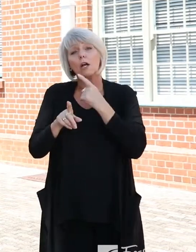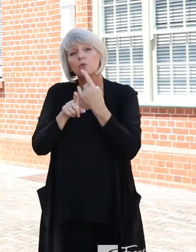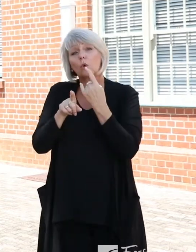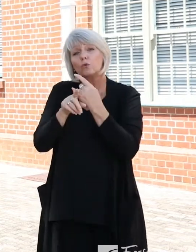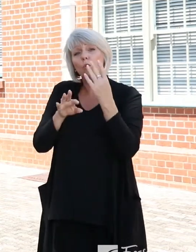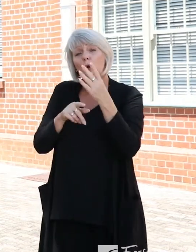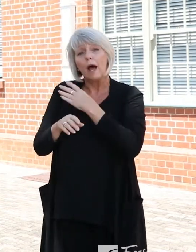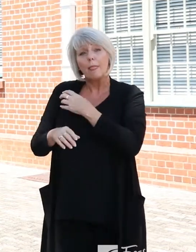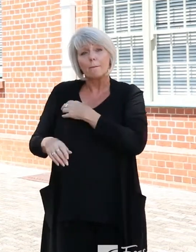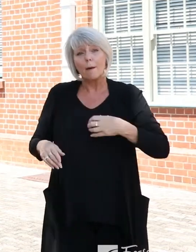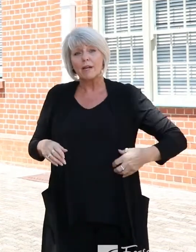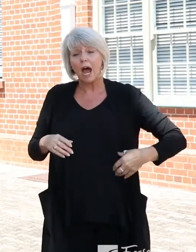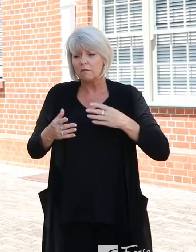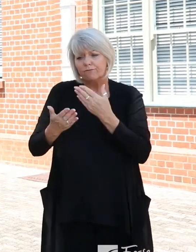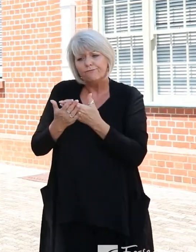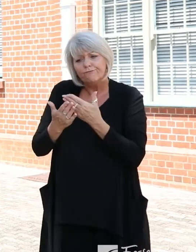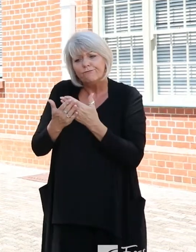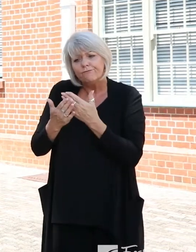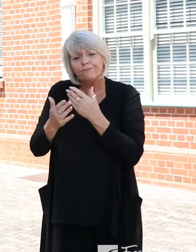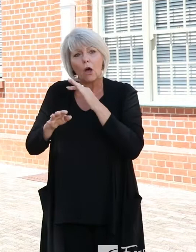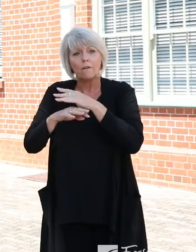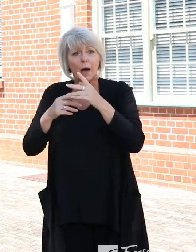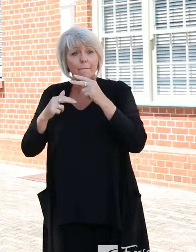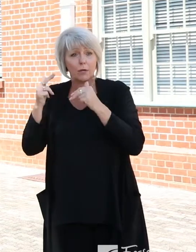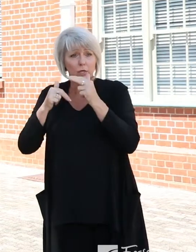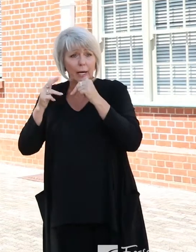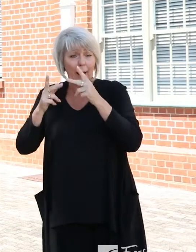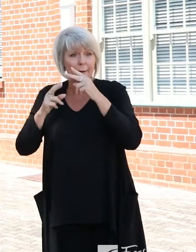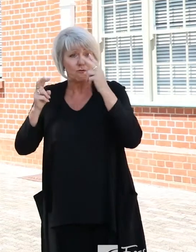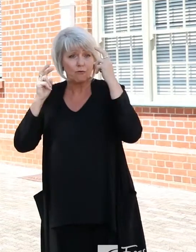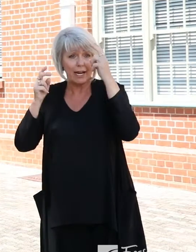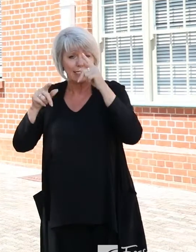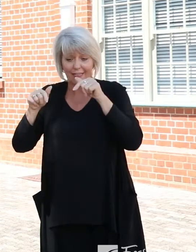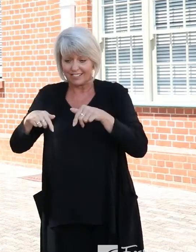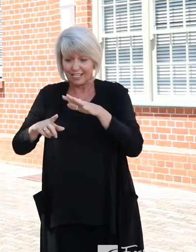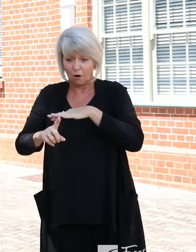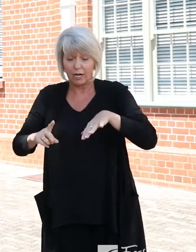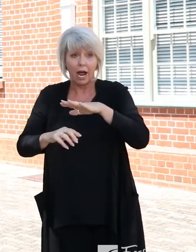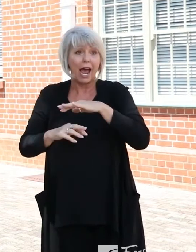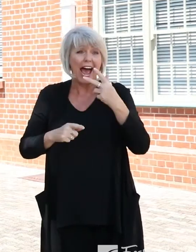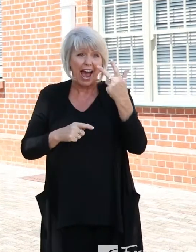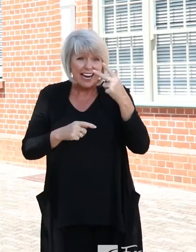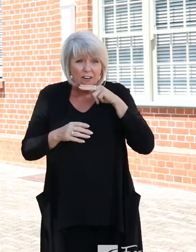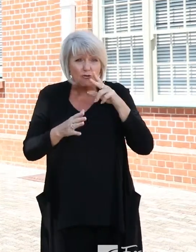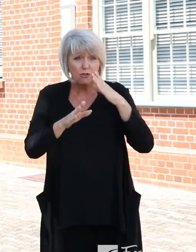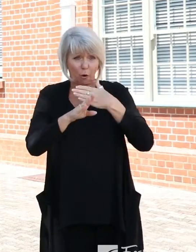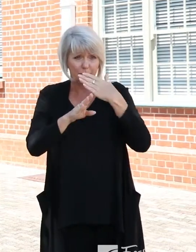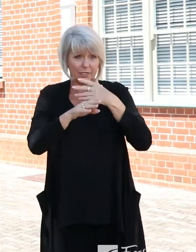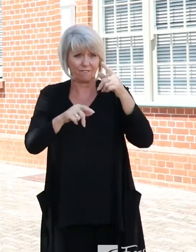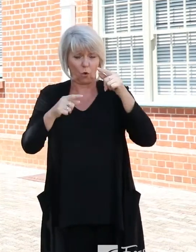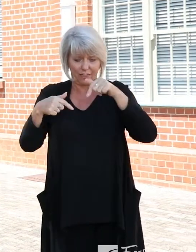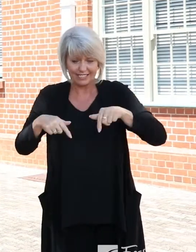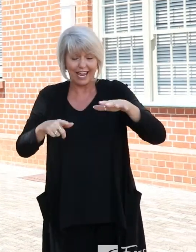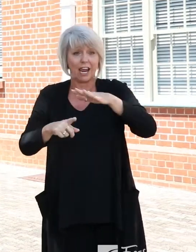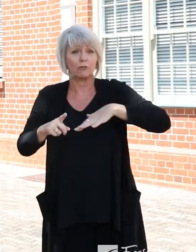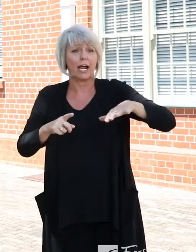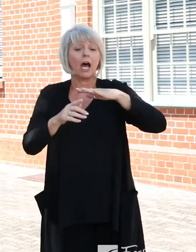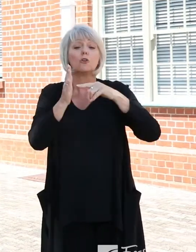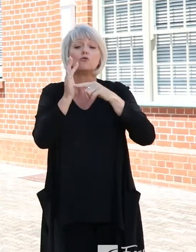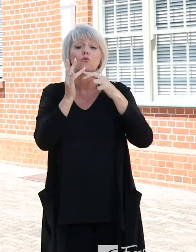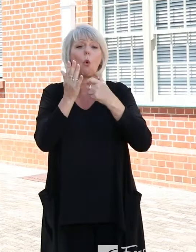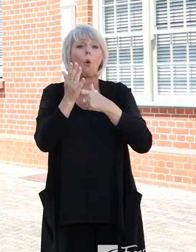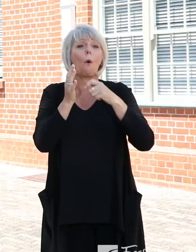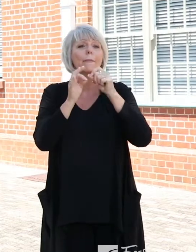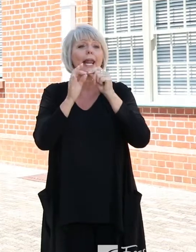about building trains back in Maryborough. This is a plan that's come to fruition. There's 800 jobs for our region at Torbin Lee. Torbin